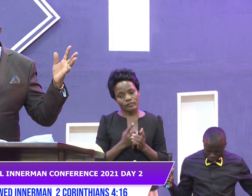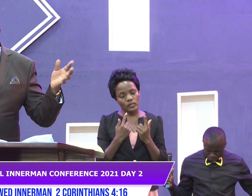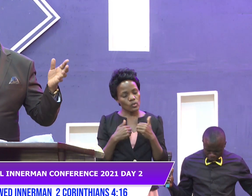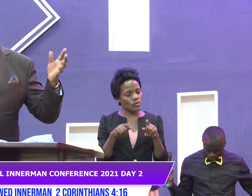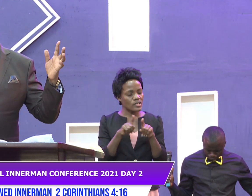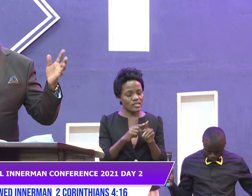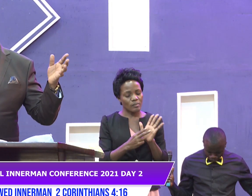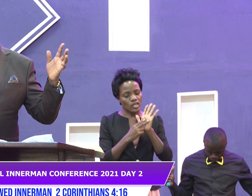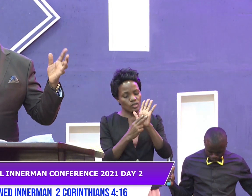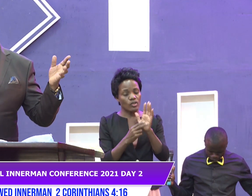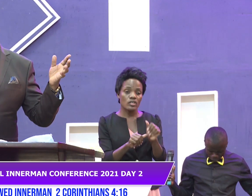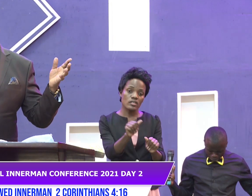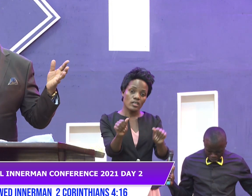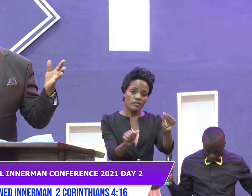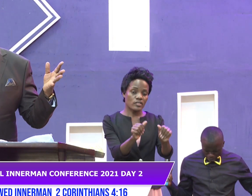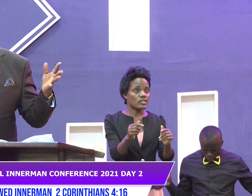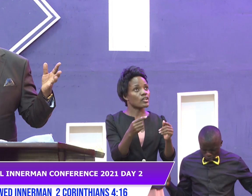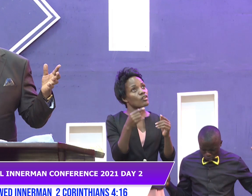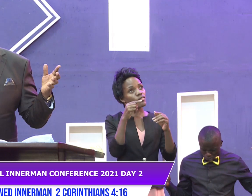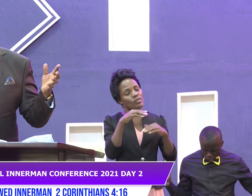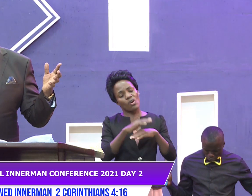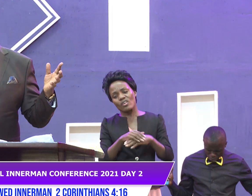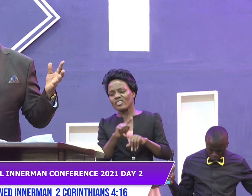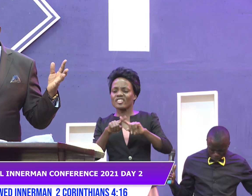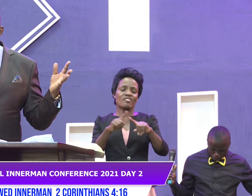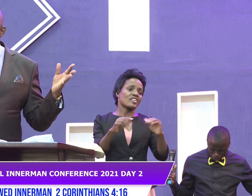you. We come